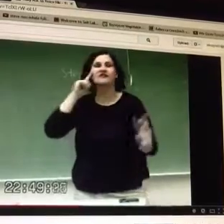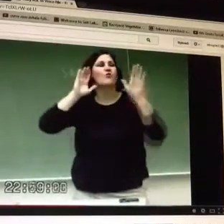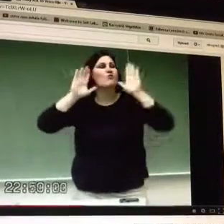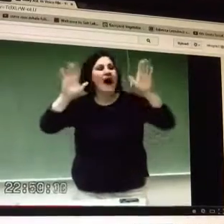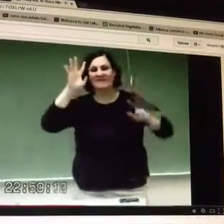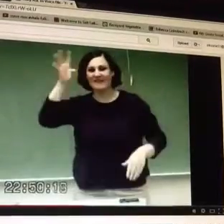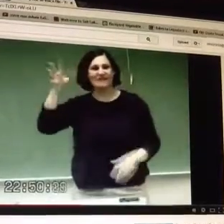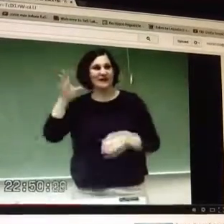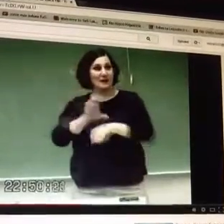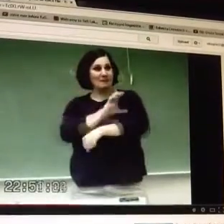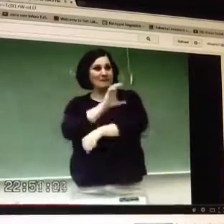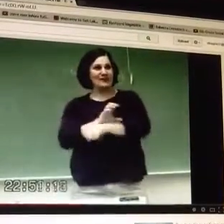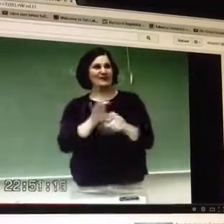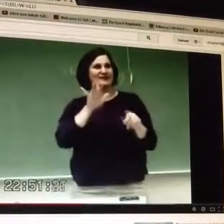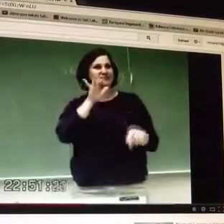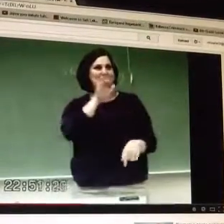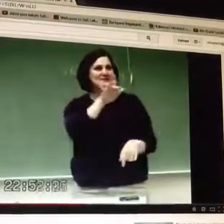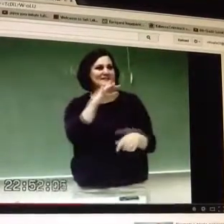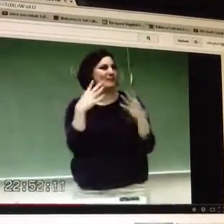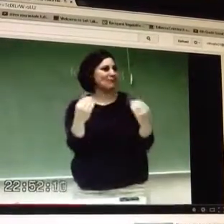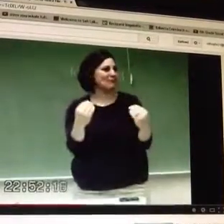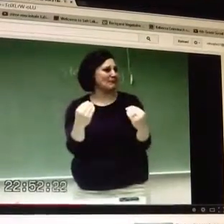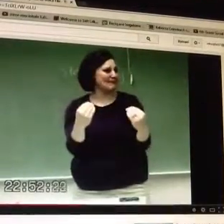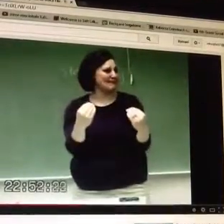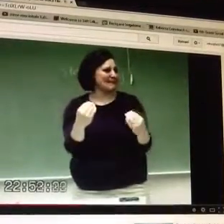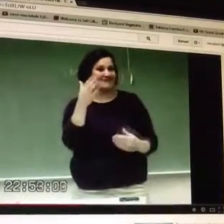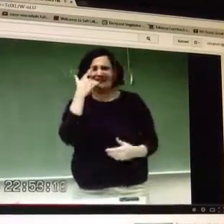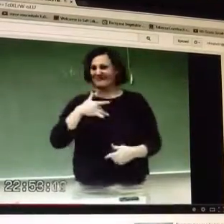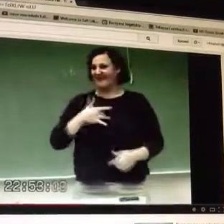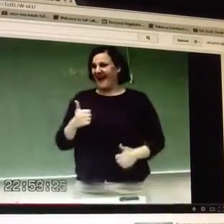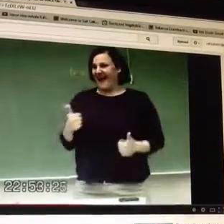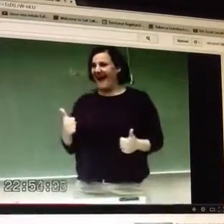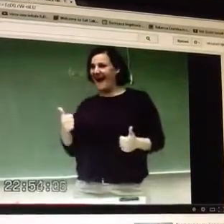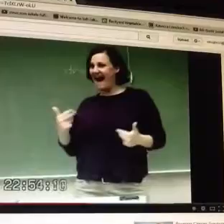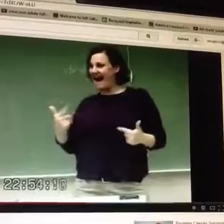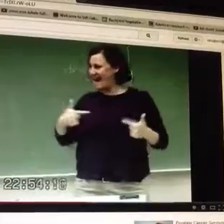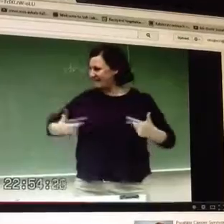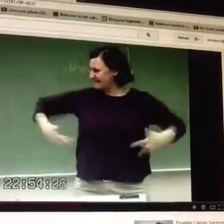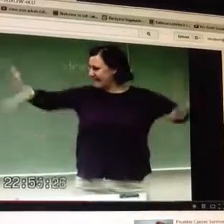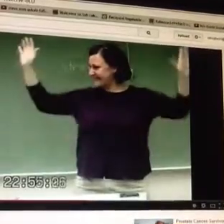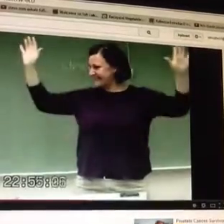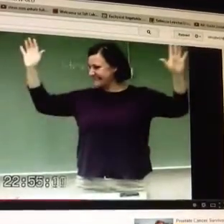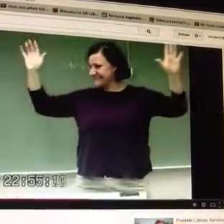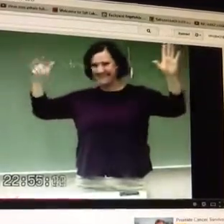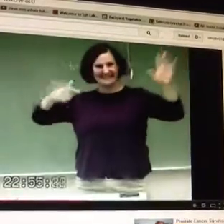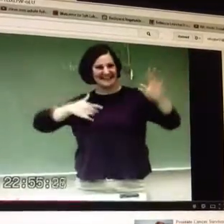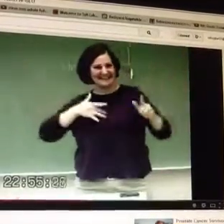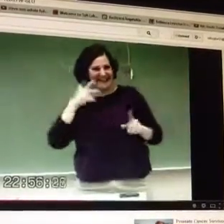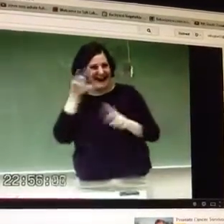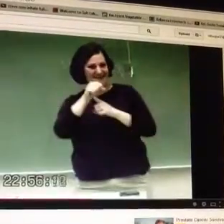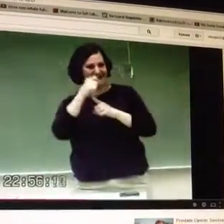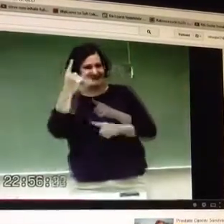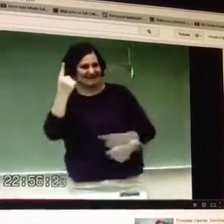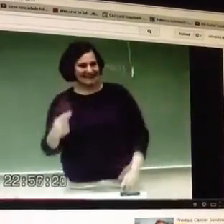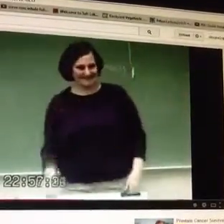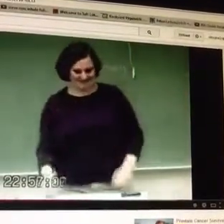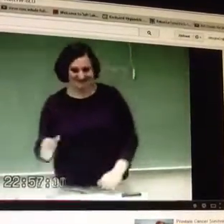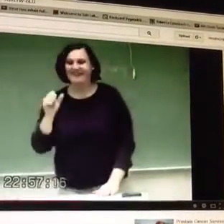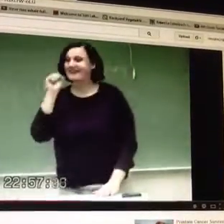It also has the ability for you to check off your goal as you accomplish it. And